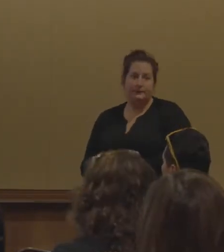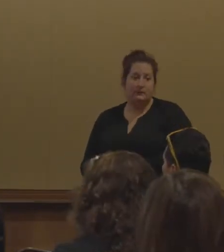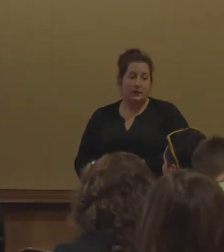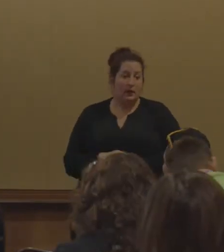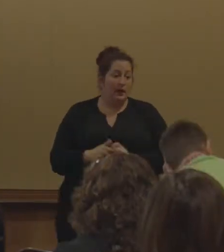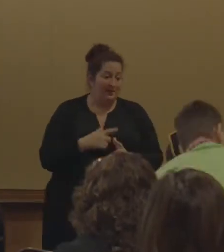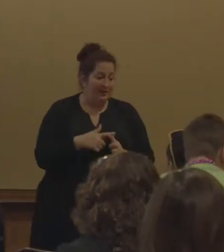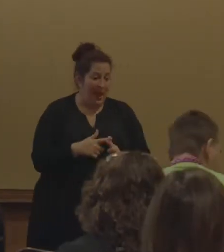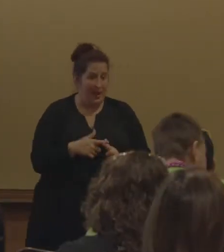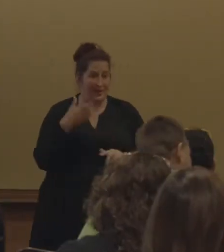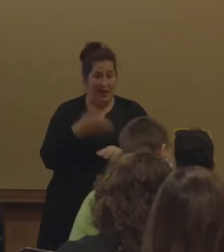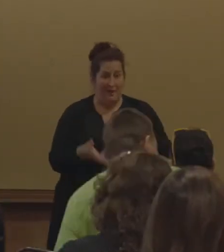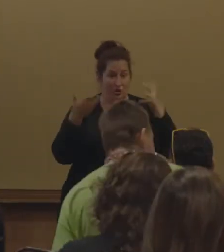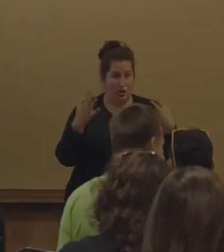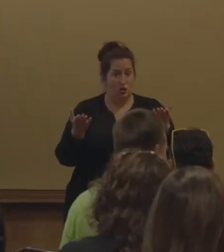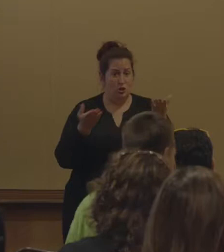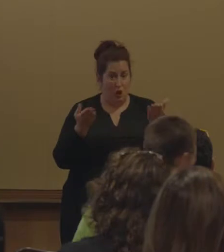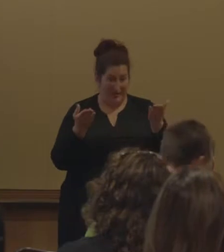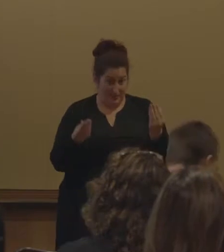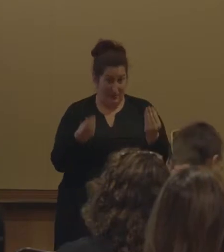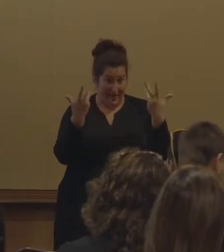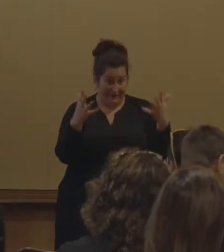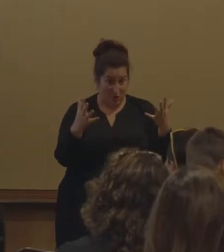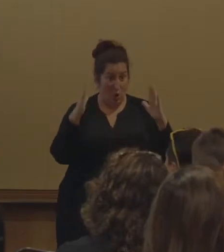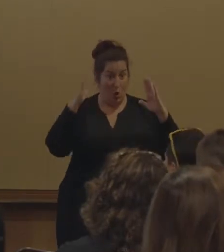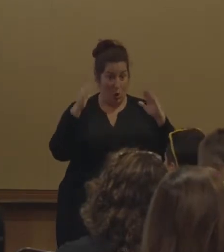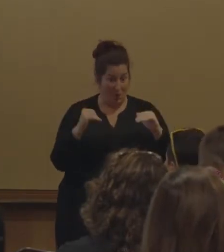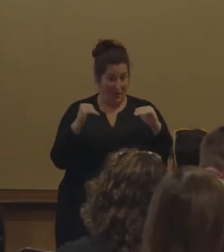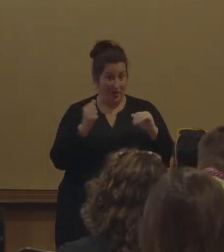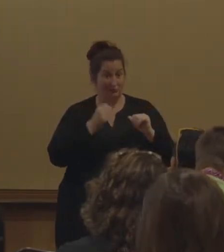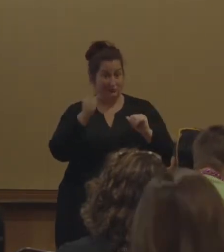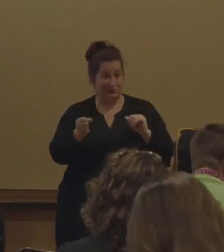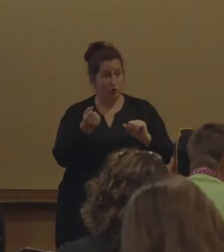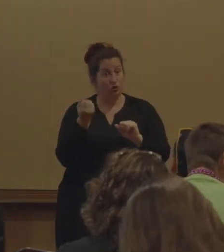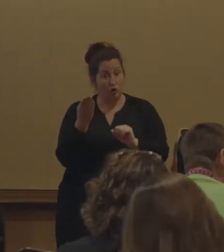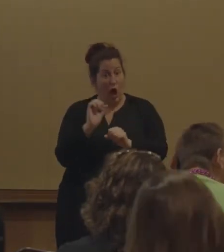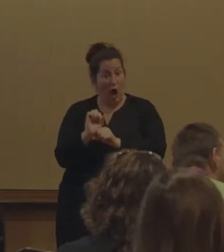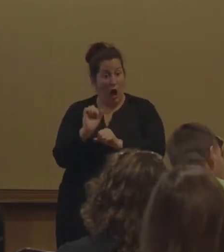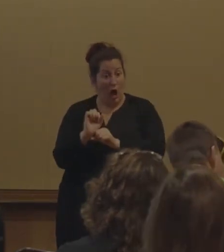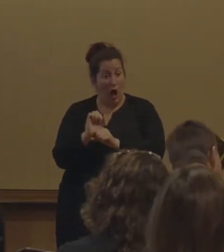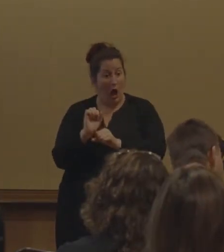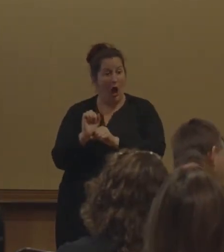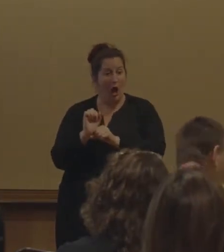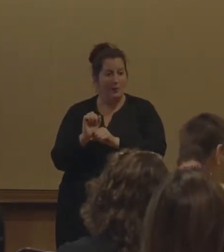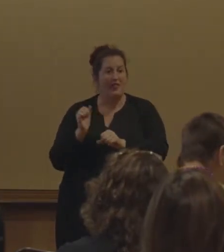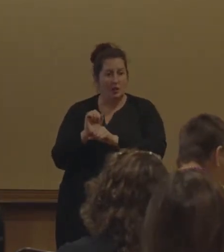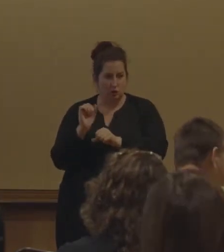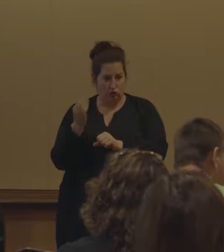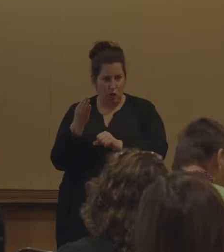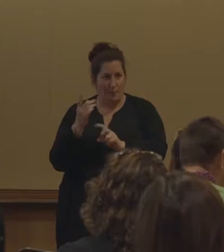Then, after services are provided, hopefully you get placed on a job, and that job matches that job